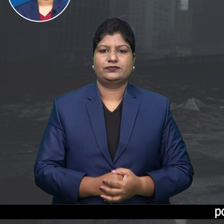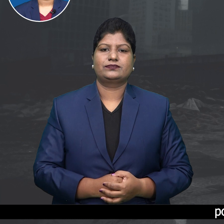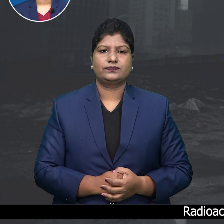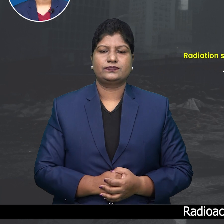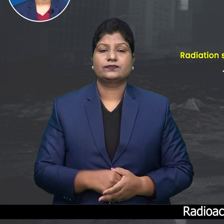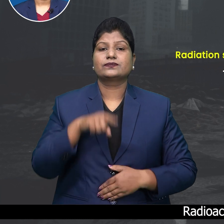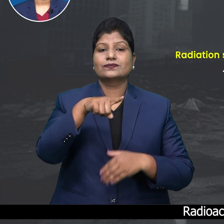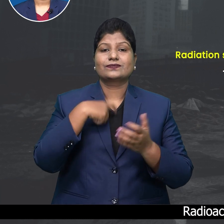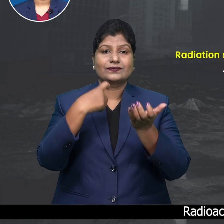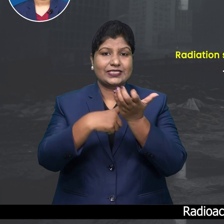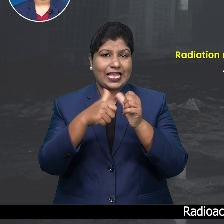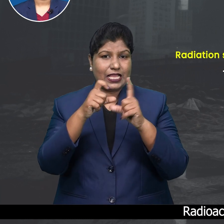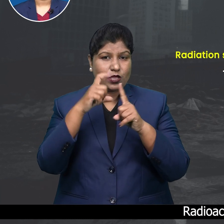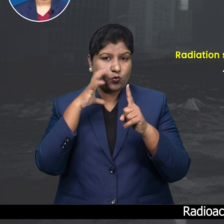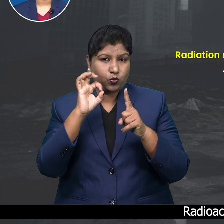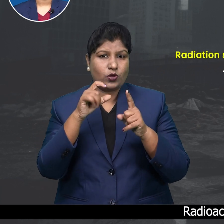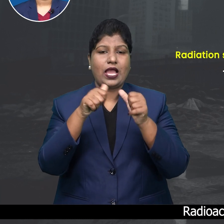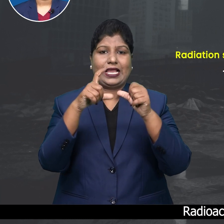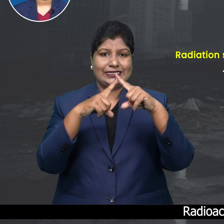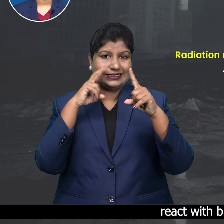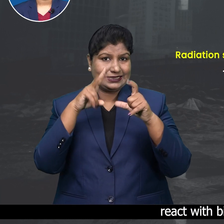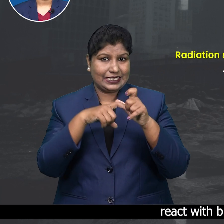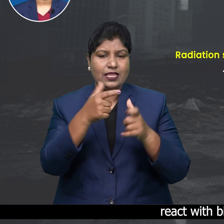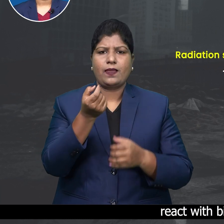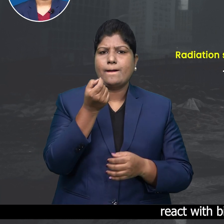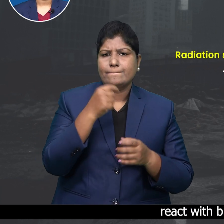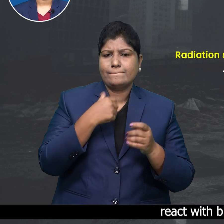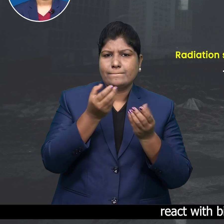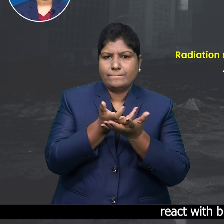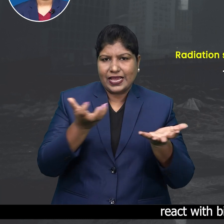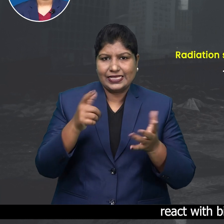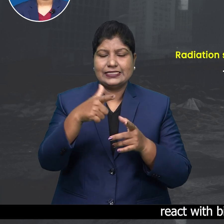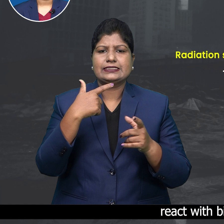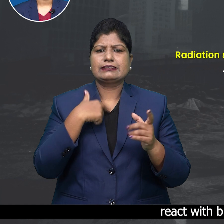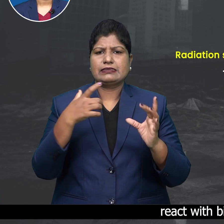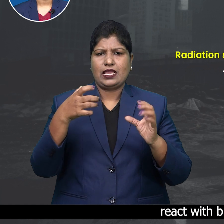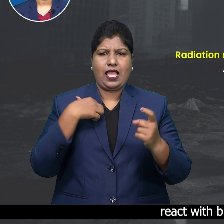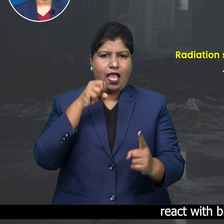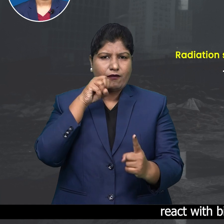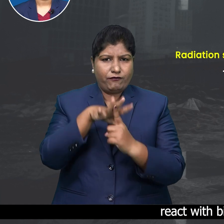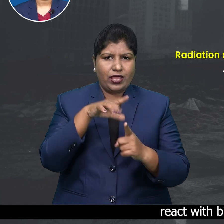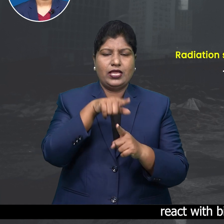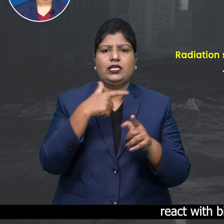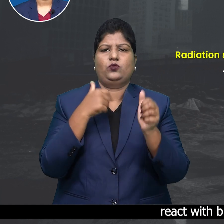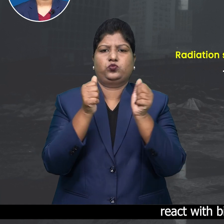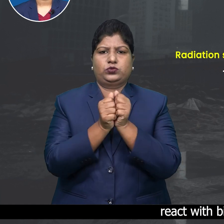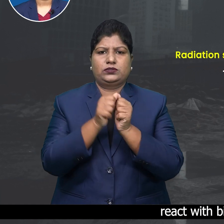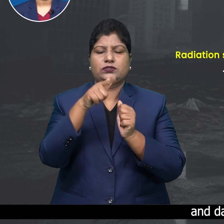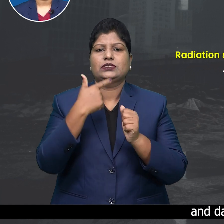Radioactive materials react with biological